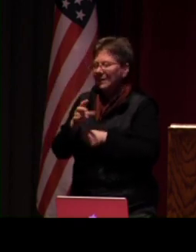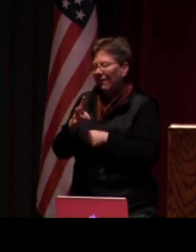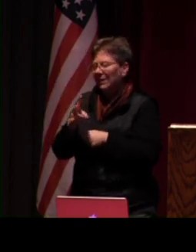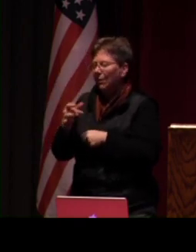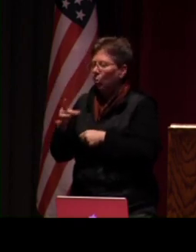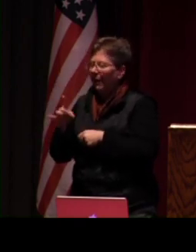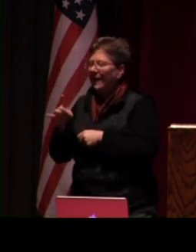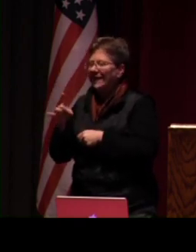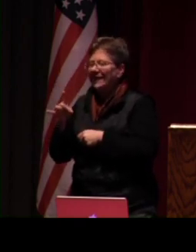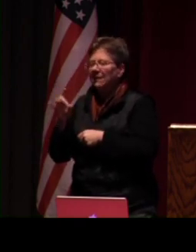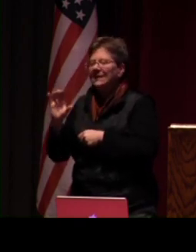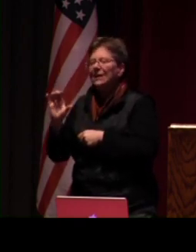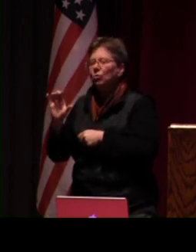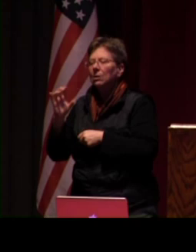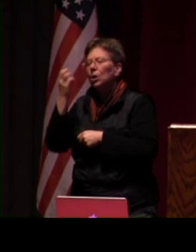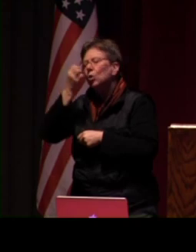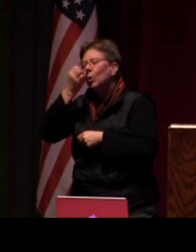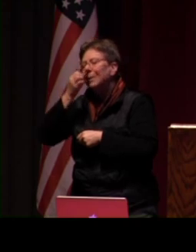European history. In